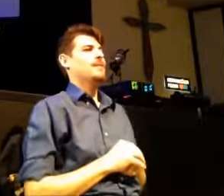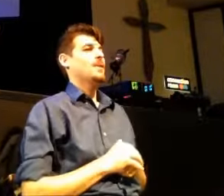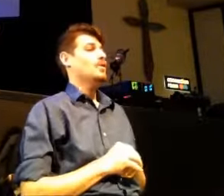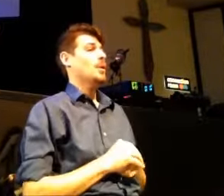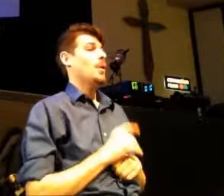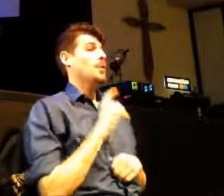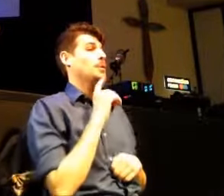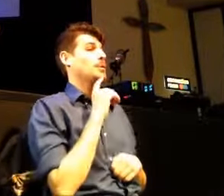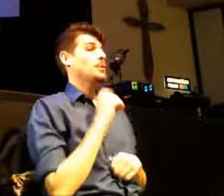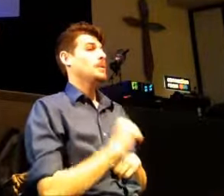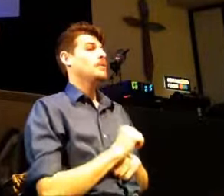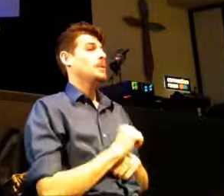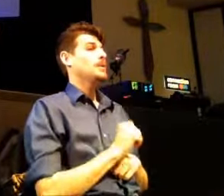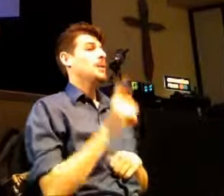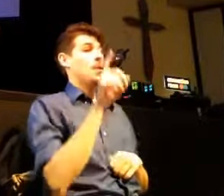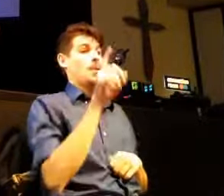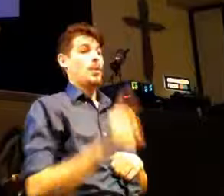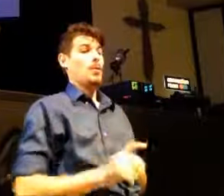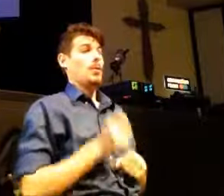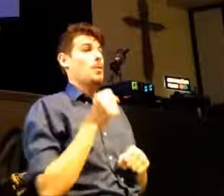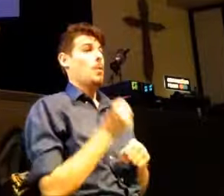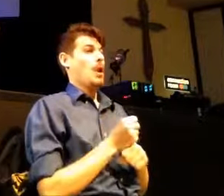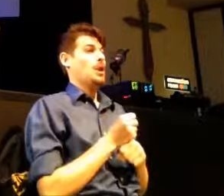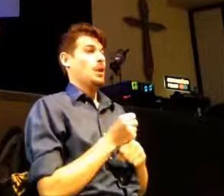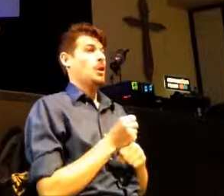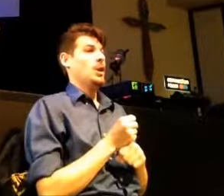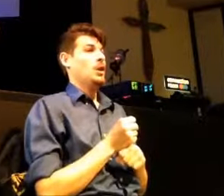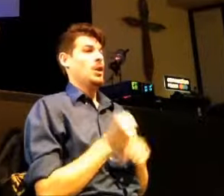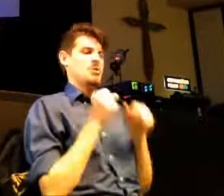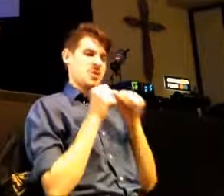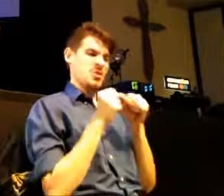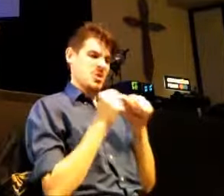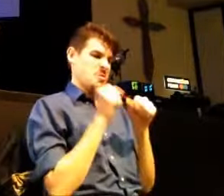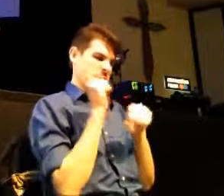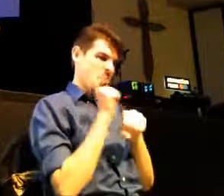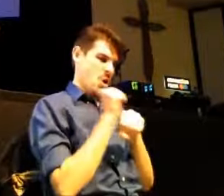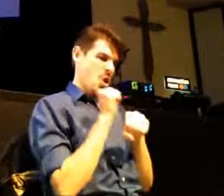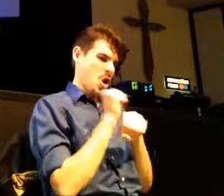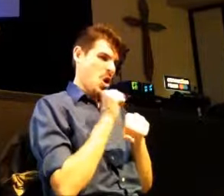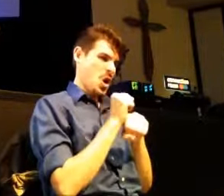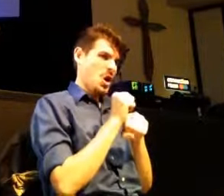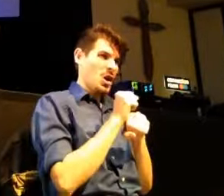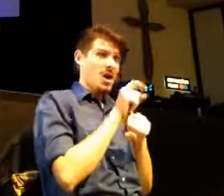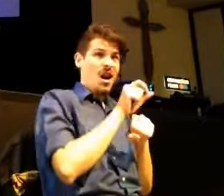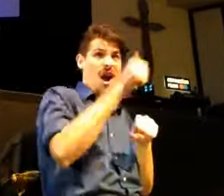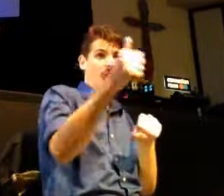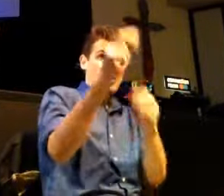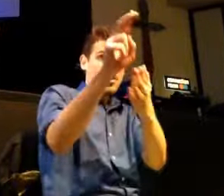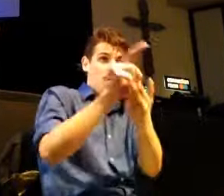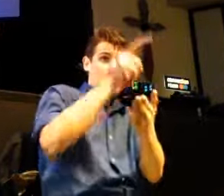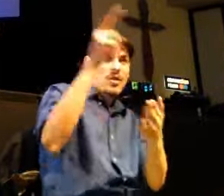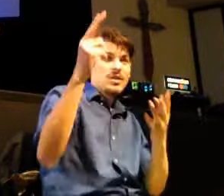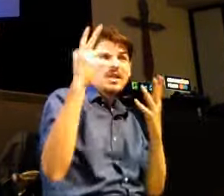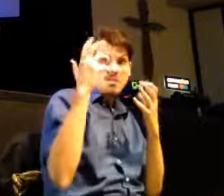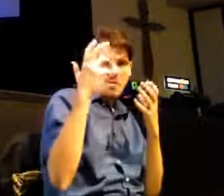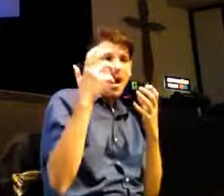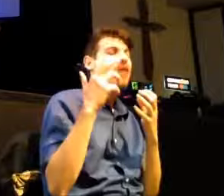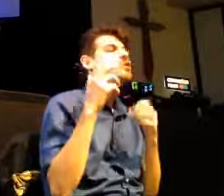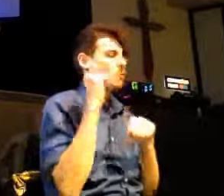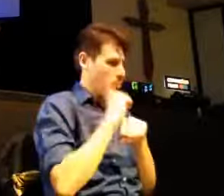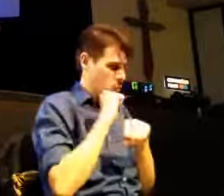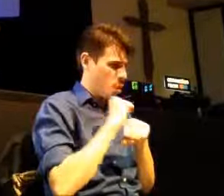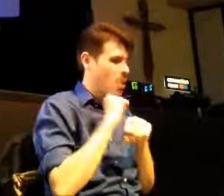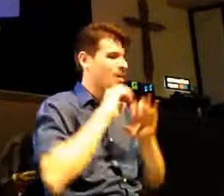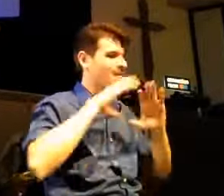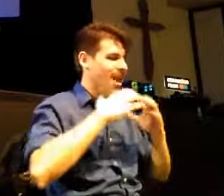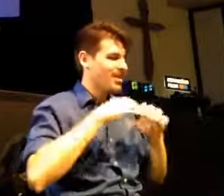it, the degree she was working on, the university she was working with, she found out didn't have enough of the clinical side to